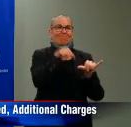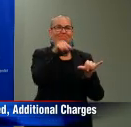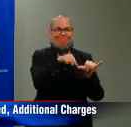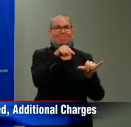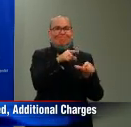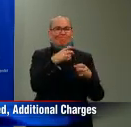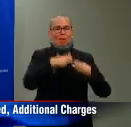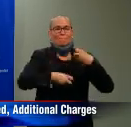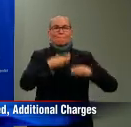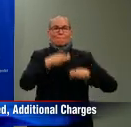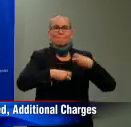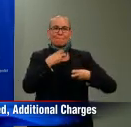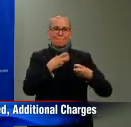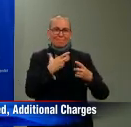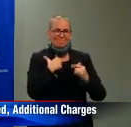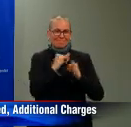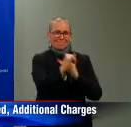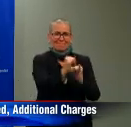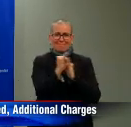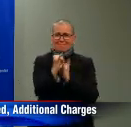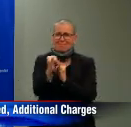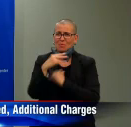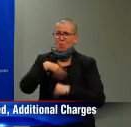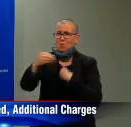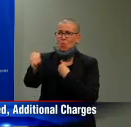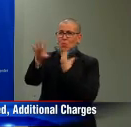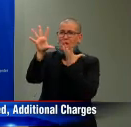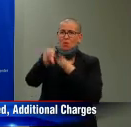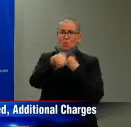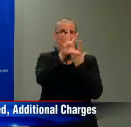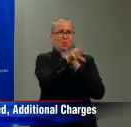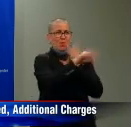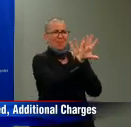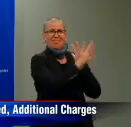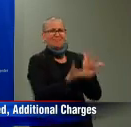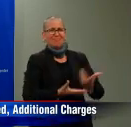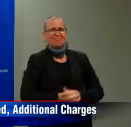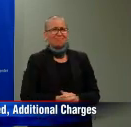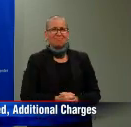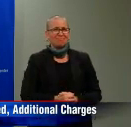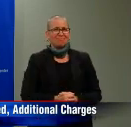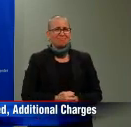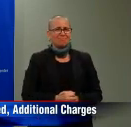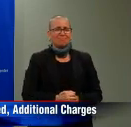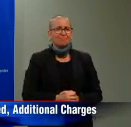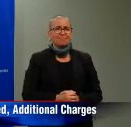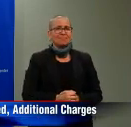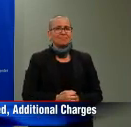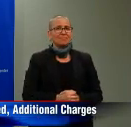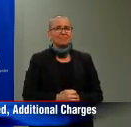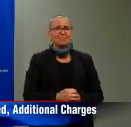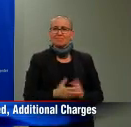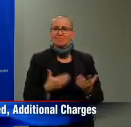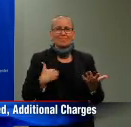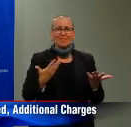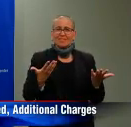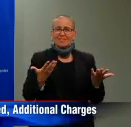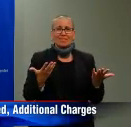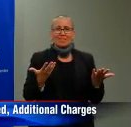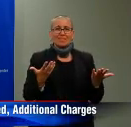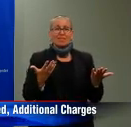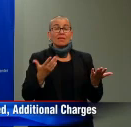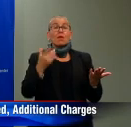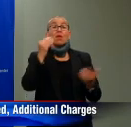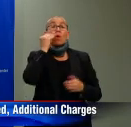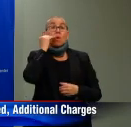We still have issues we dealt with. We have home titles that have covenants. Now, people say it wouldn't be held up in law, but it's